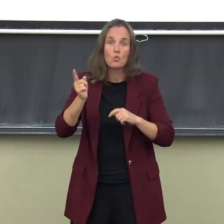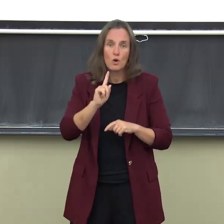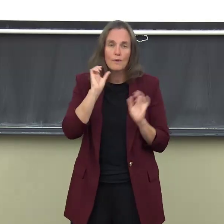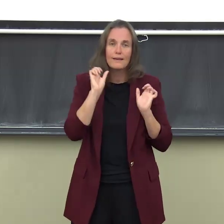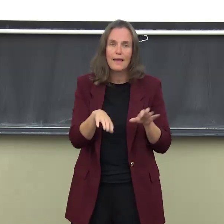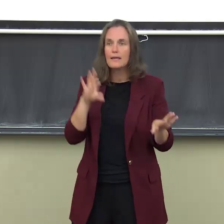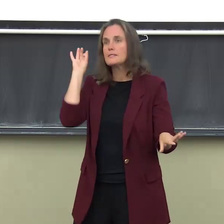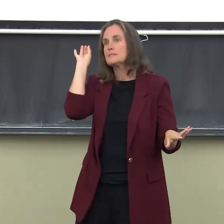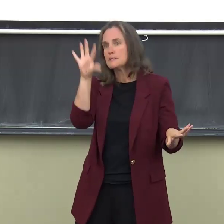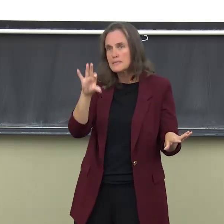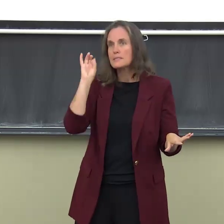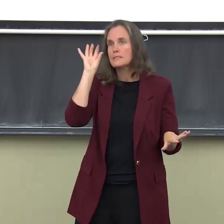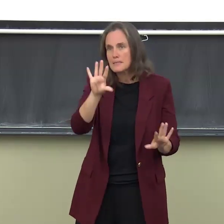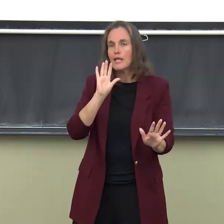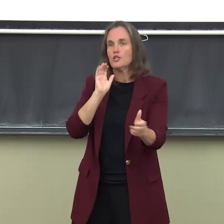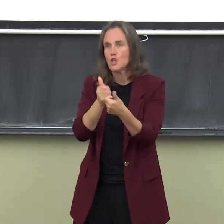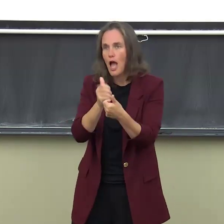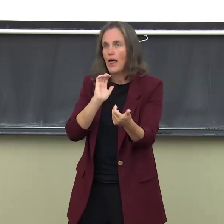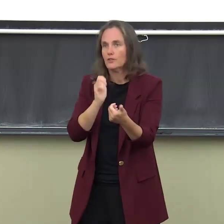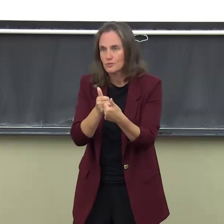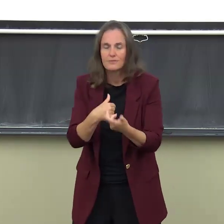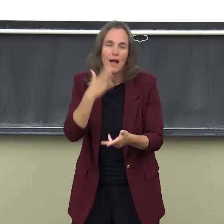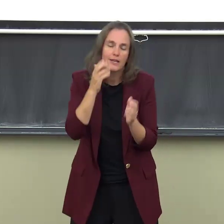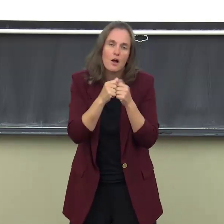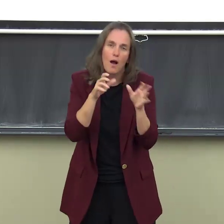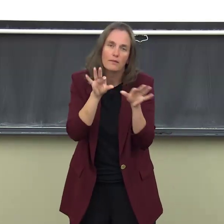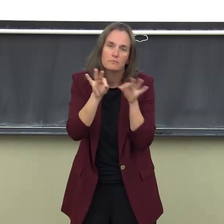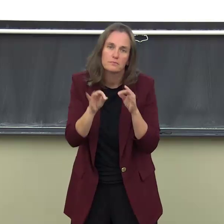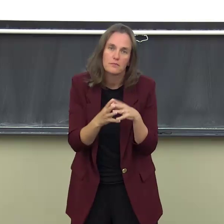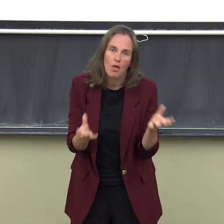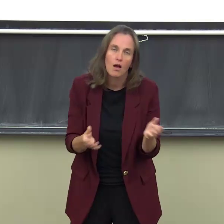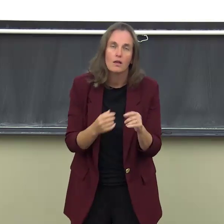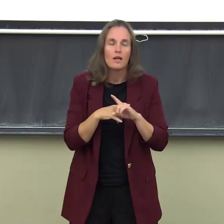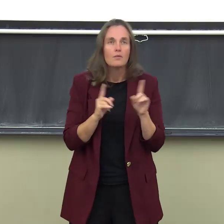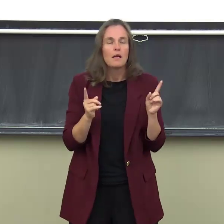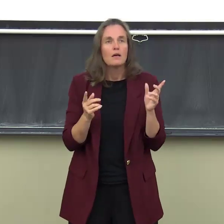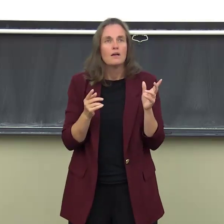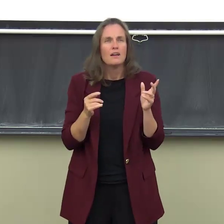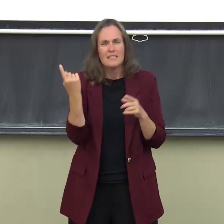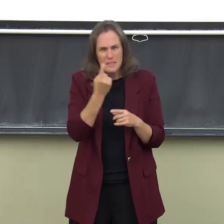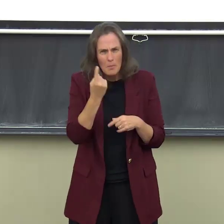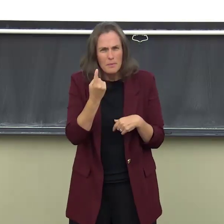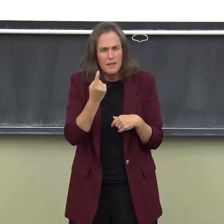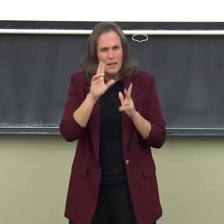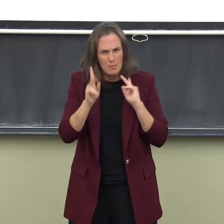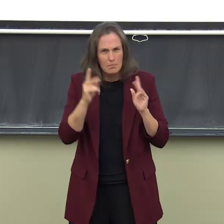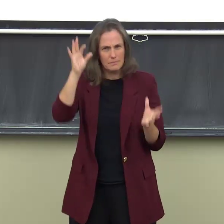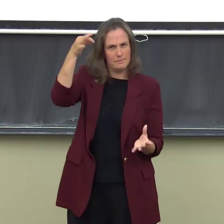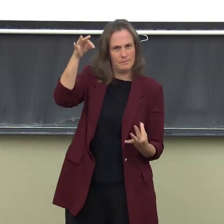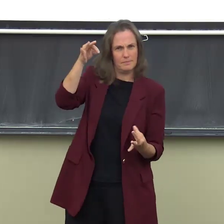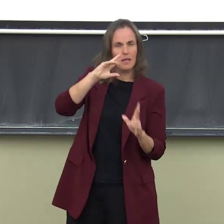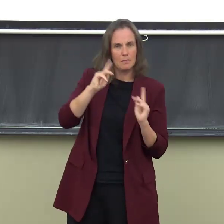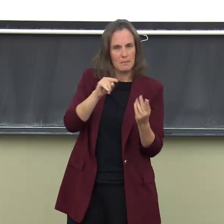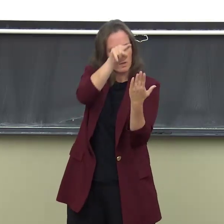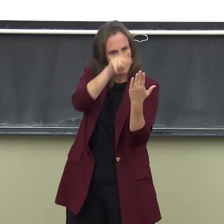of build that idea of community. I know I said a lot here, but I think that's something tangible that people can use to